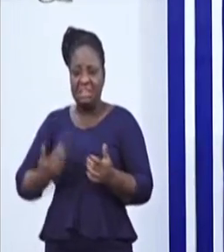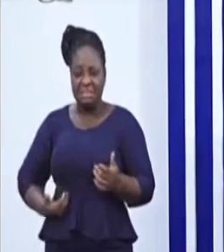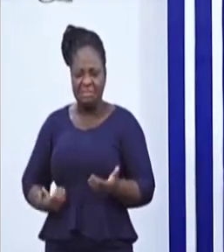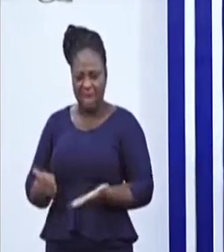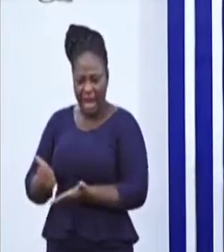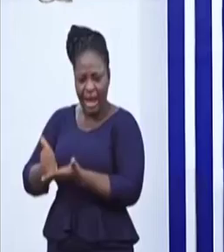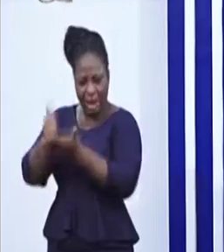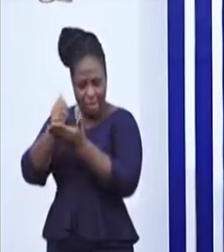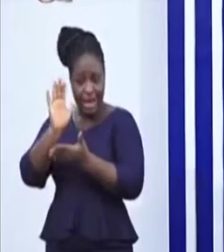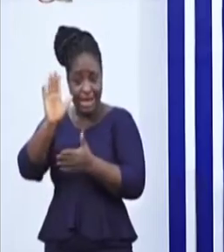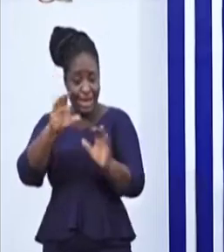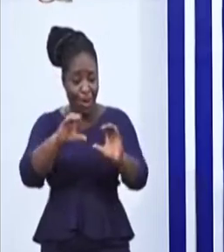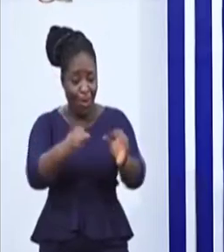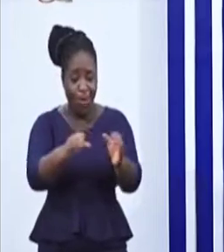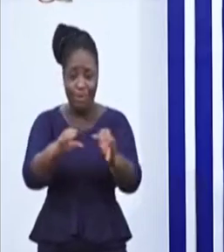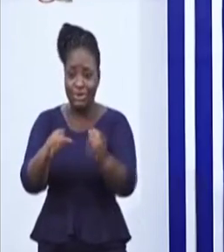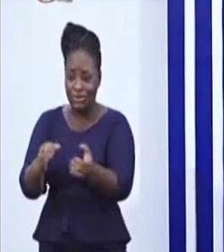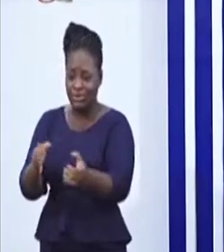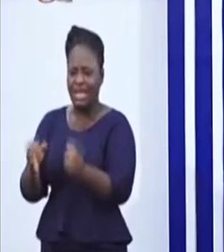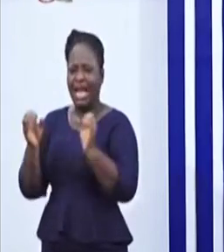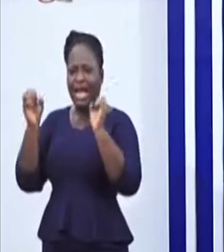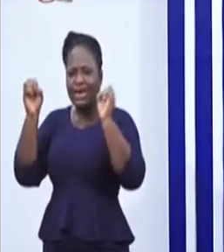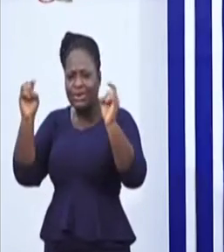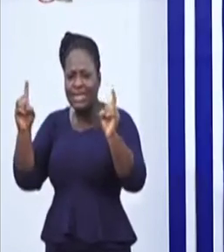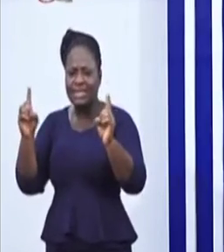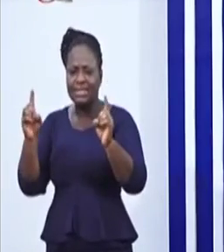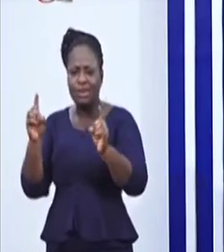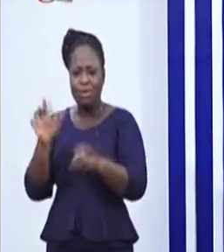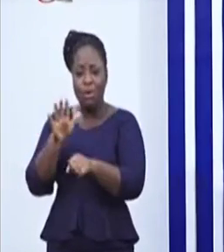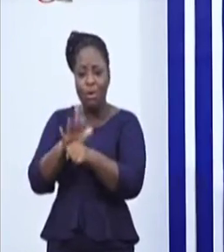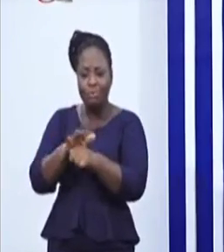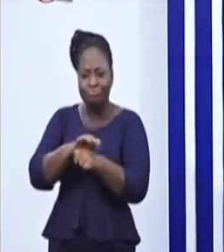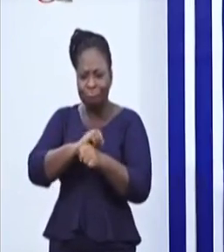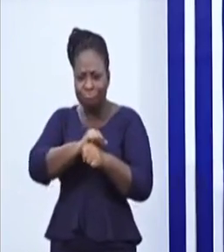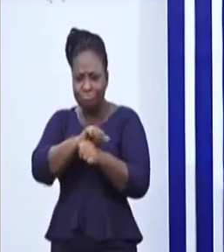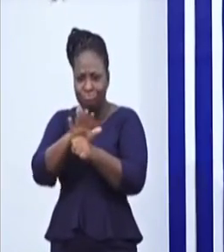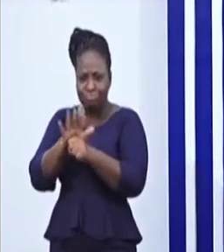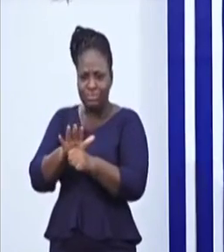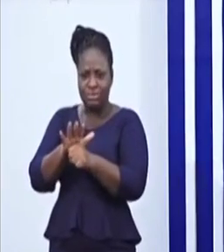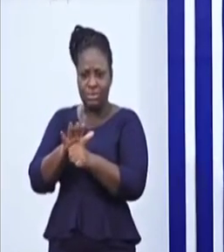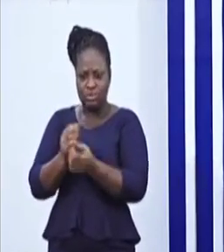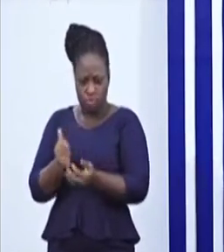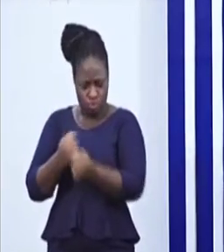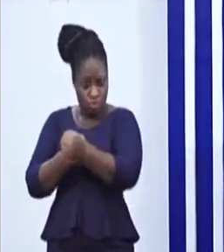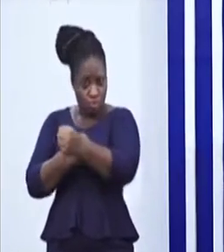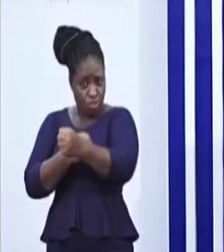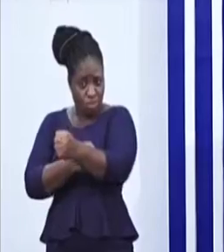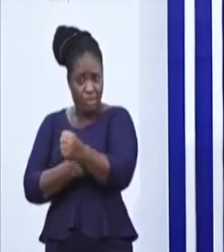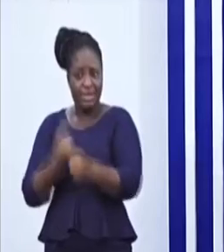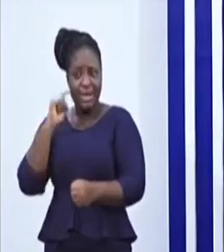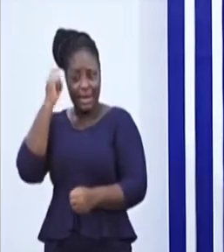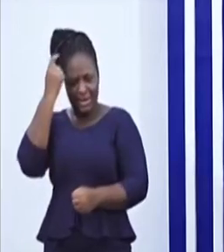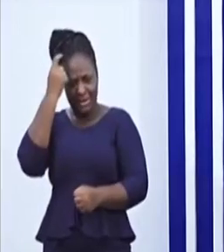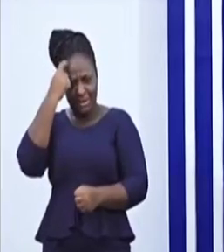their communities in different capacities to support government expediently fight this